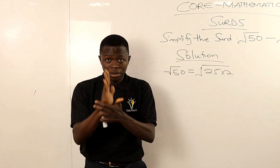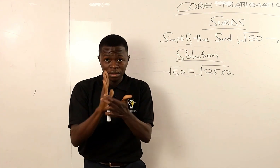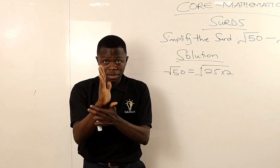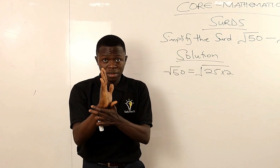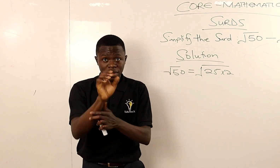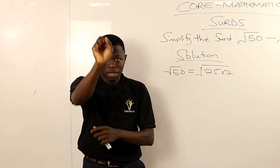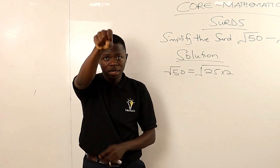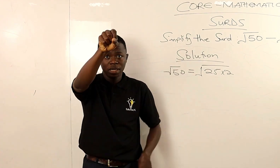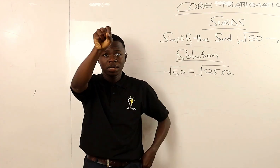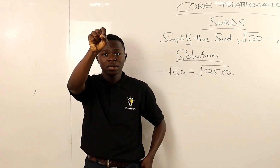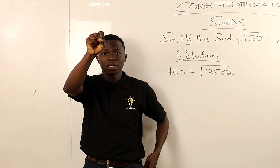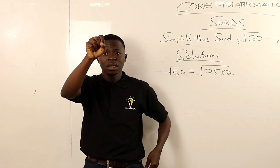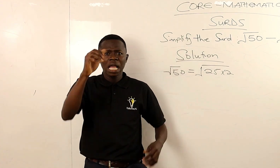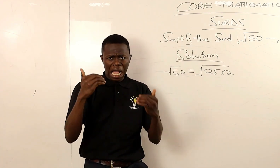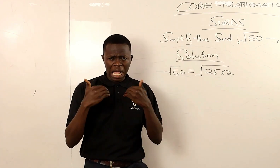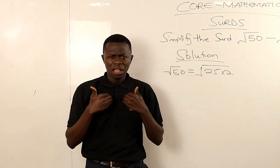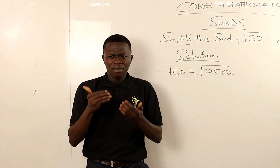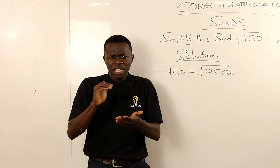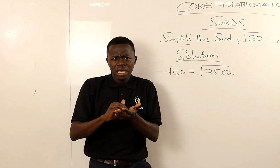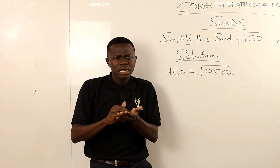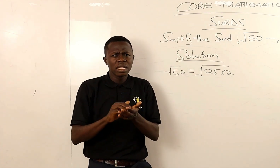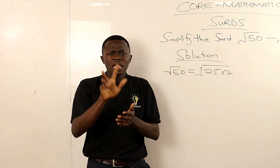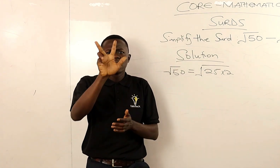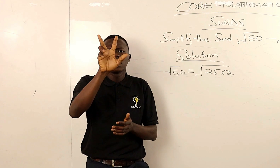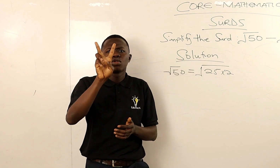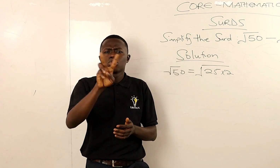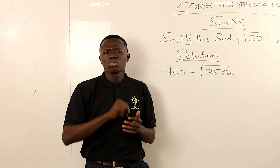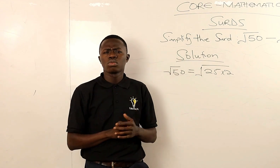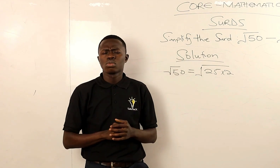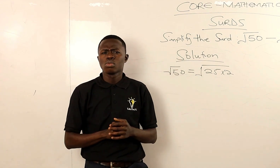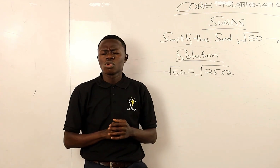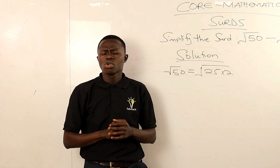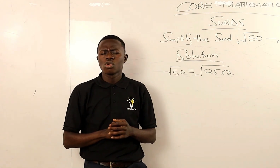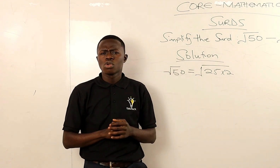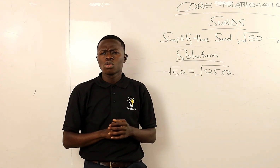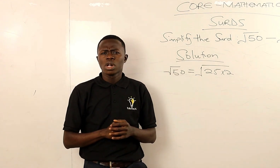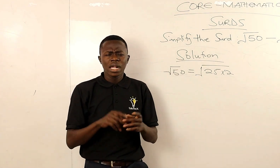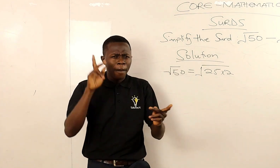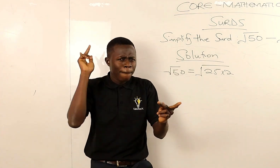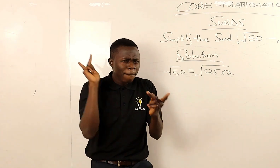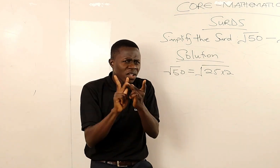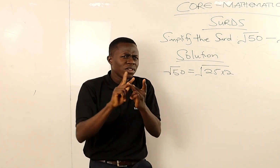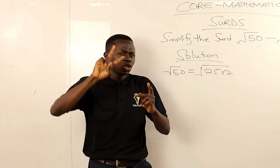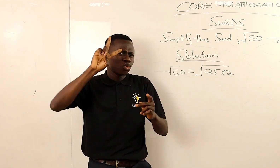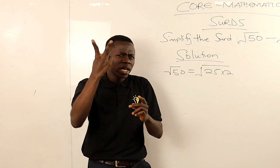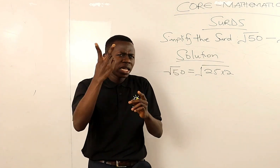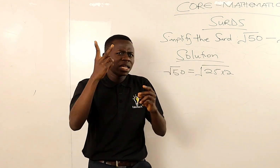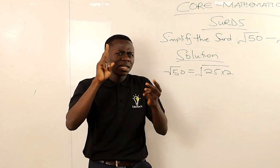in simplifying it, we look for a perfect square number, 25, which we multiply by